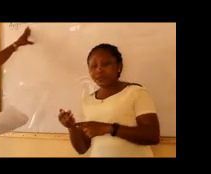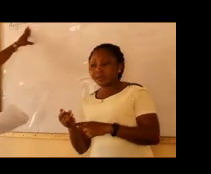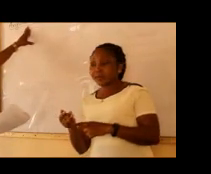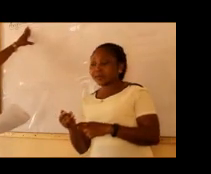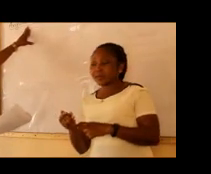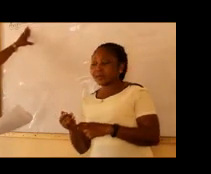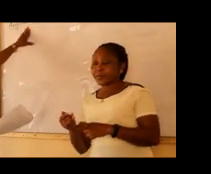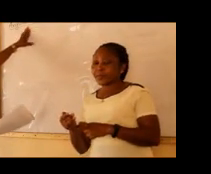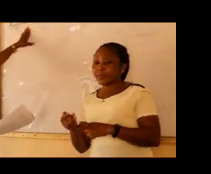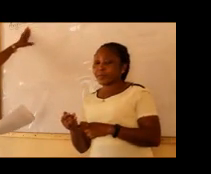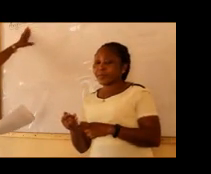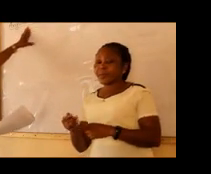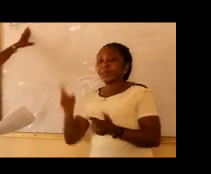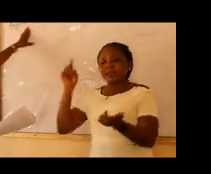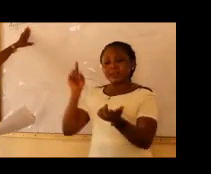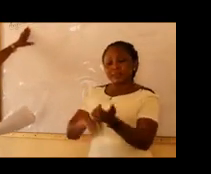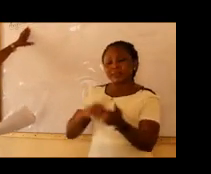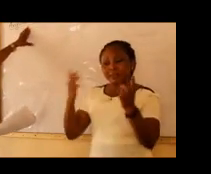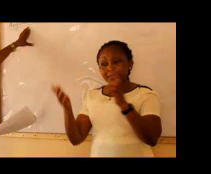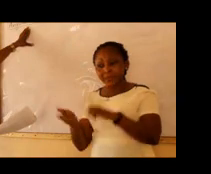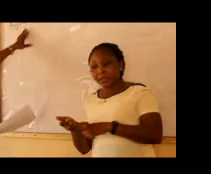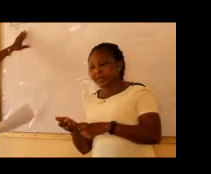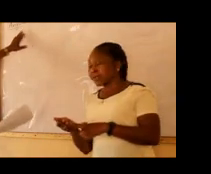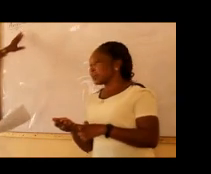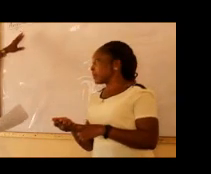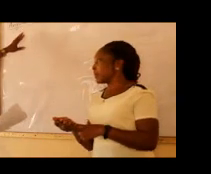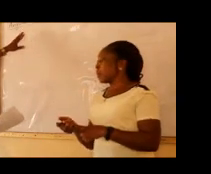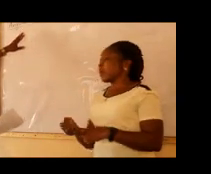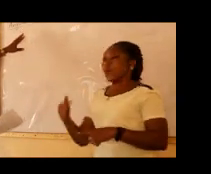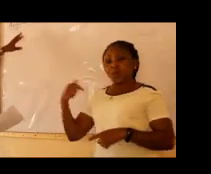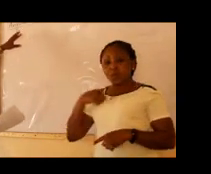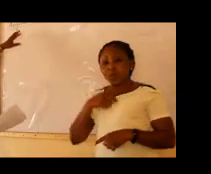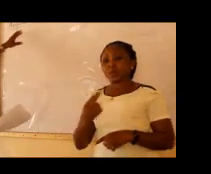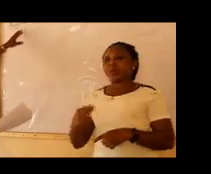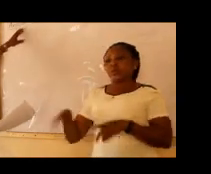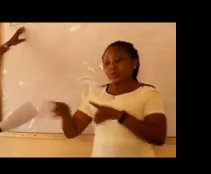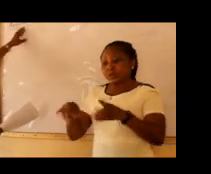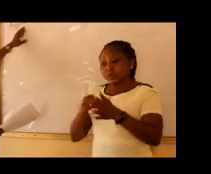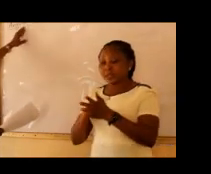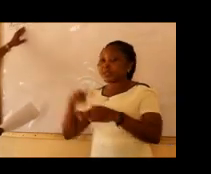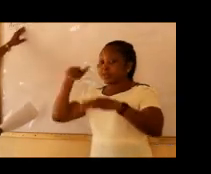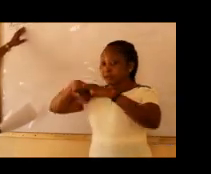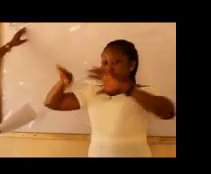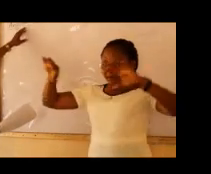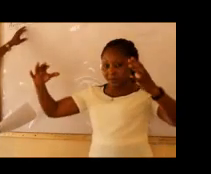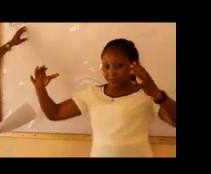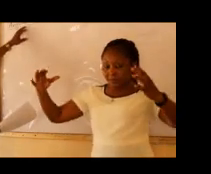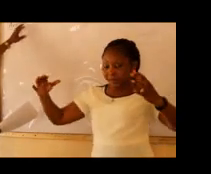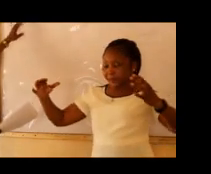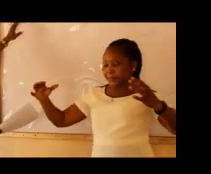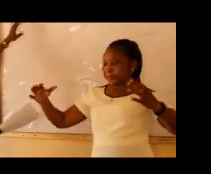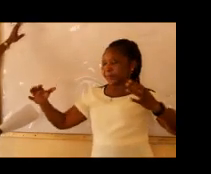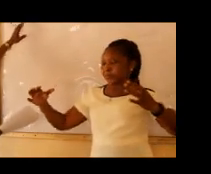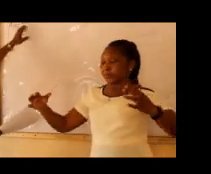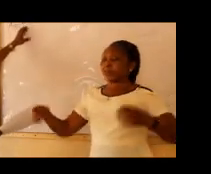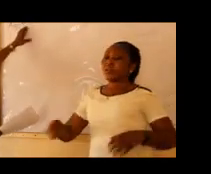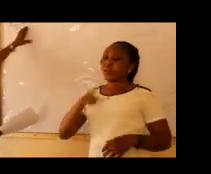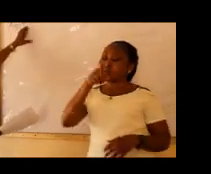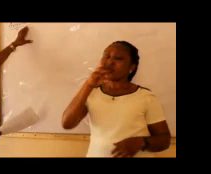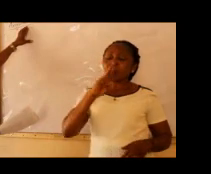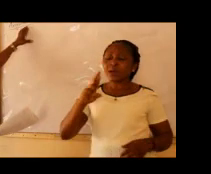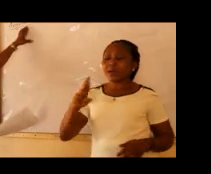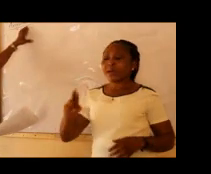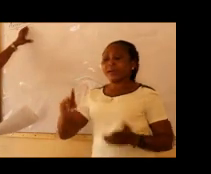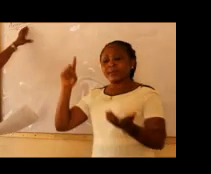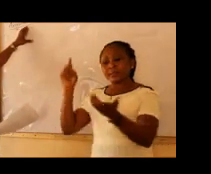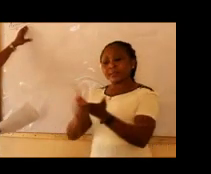You know what is debate? You do it. We always do it in the class. So you are